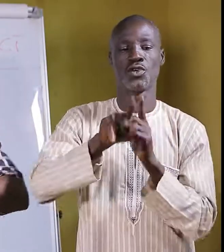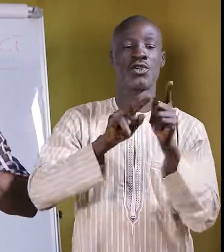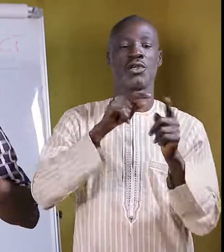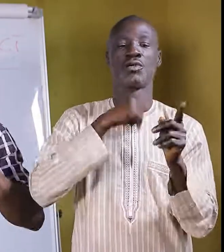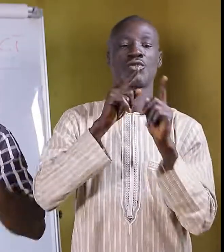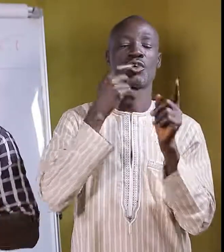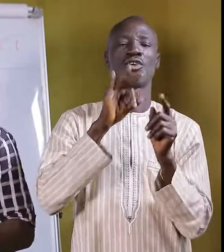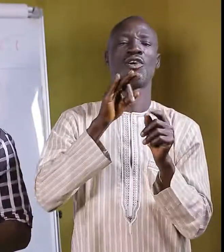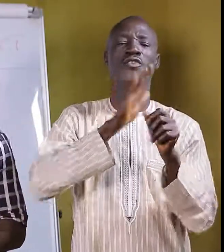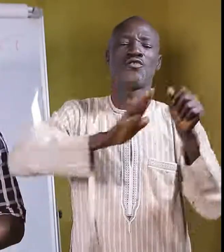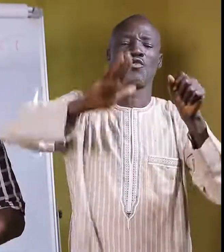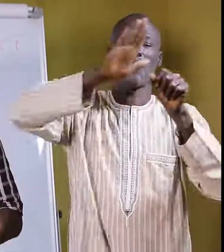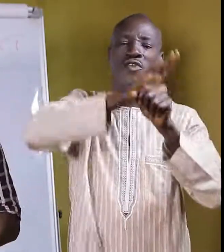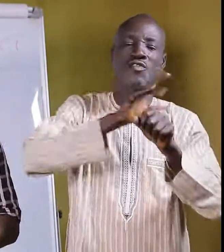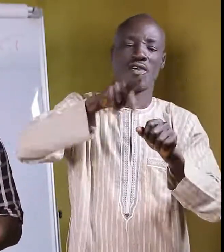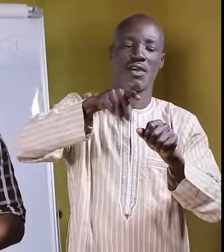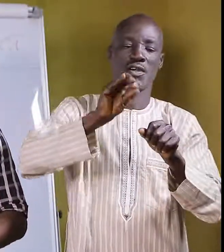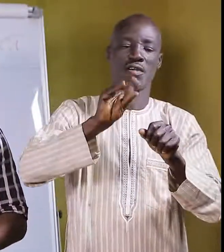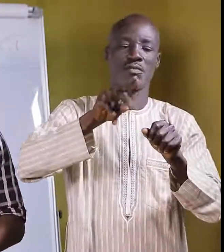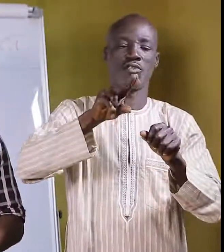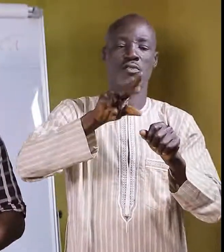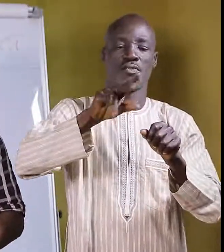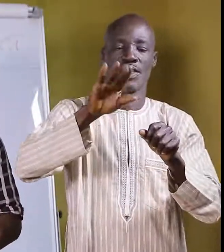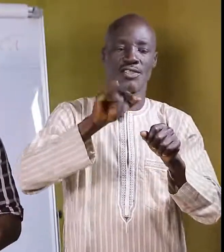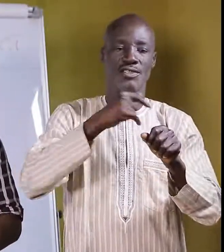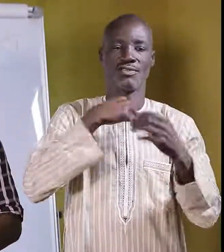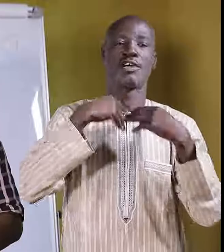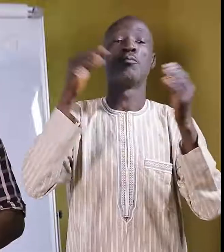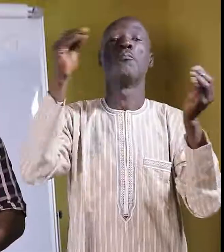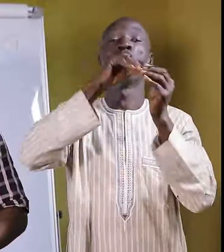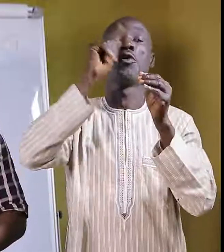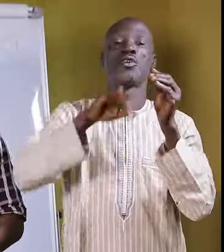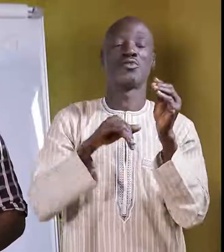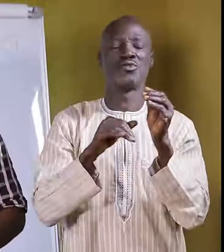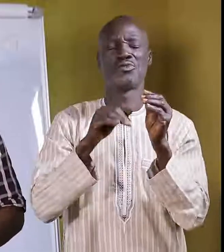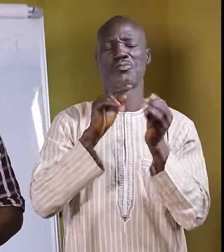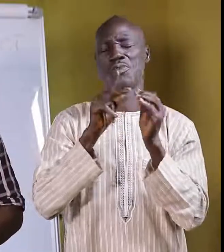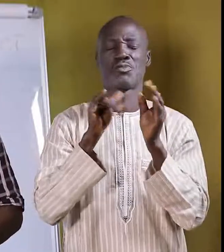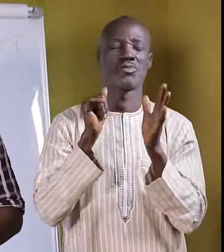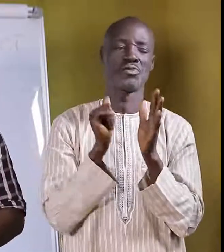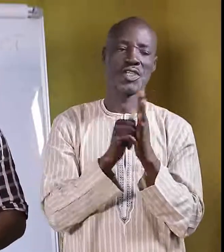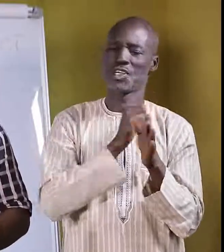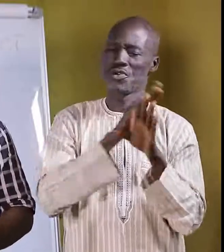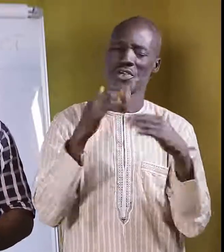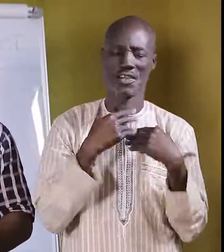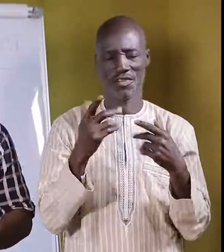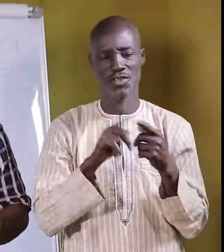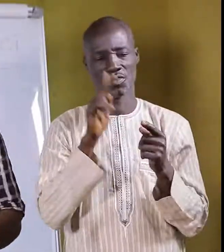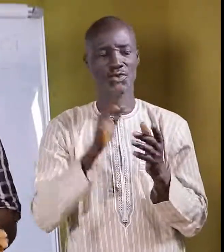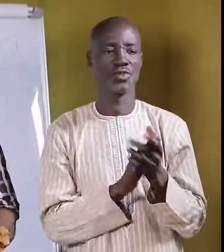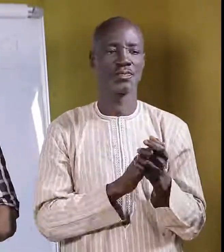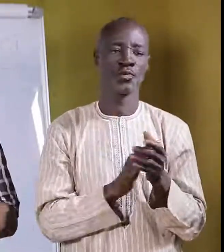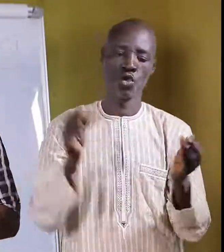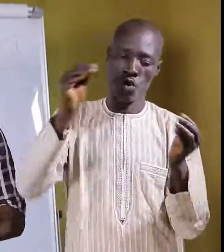it's where you have too many people, more than the resources that is used to, or the resources that are used to do what? To